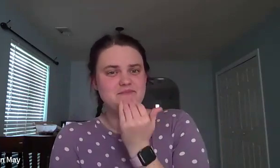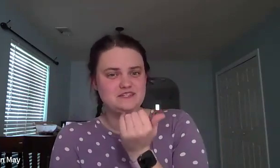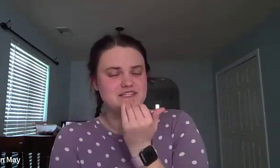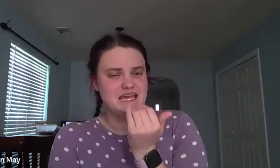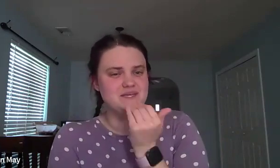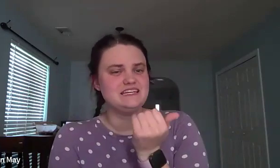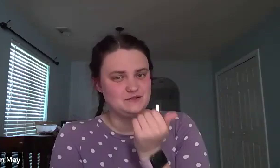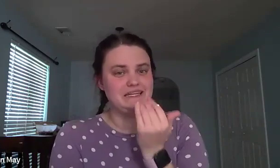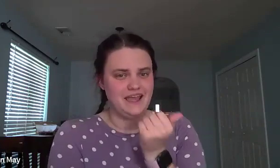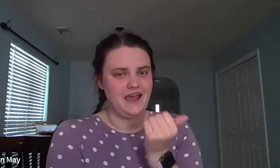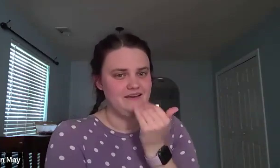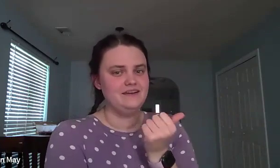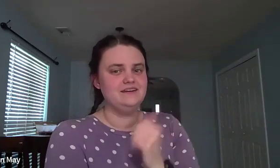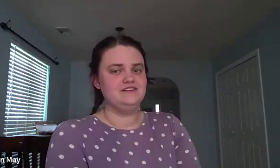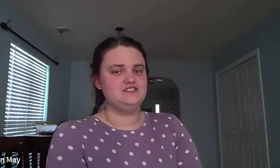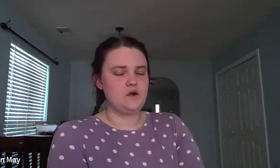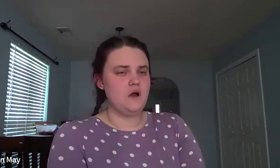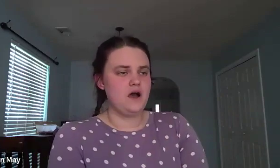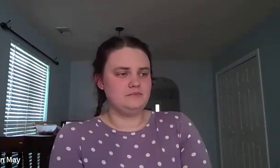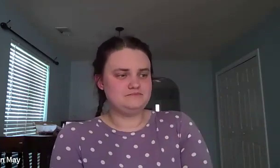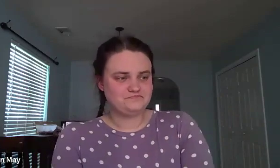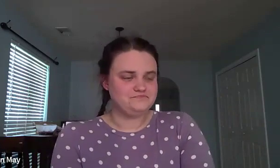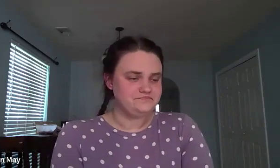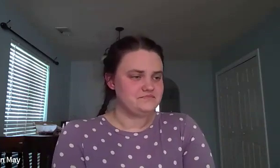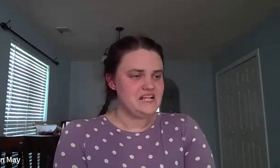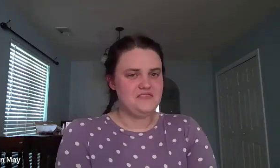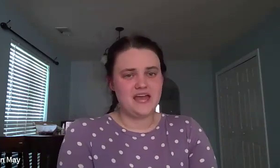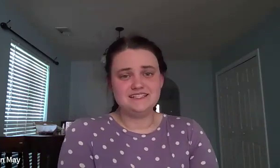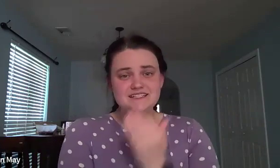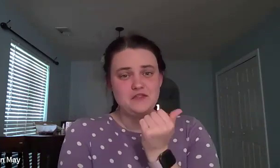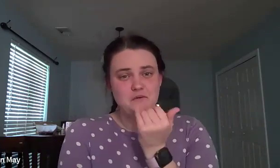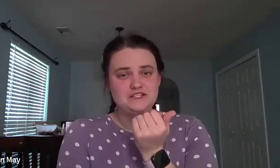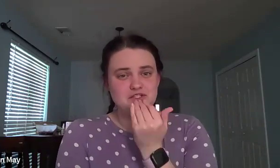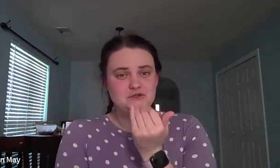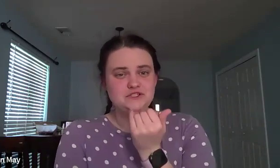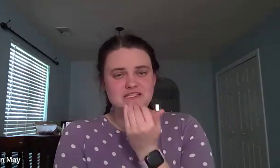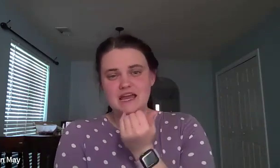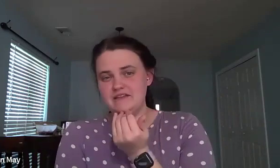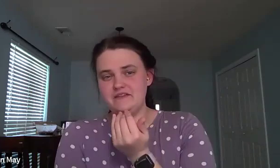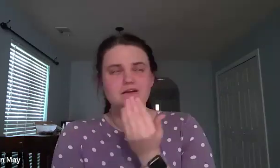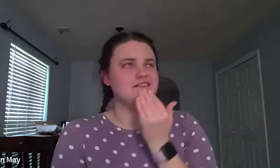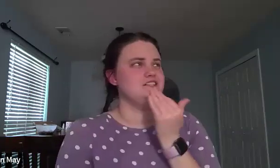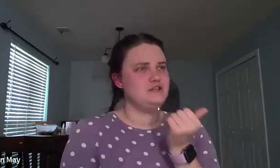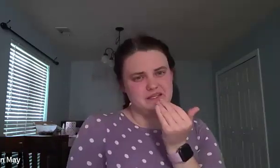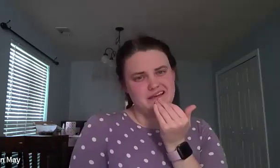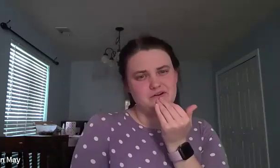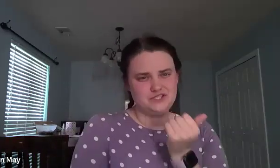the same. It's like sweet. Yeah. So that is another one too, just adding it there because you can be like, oh,